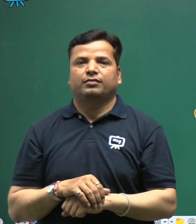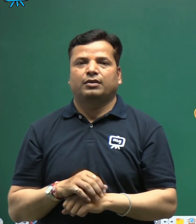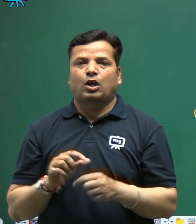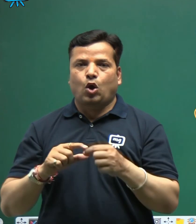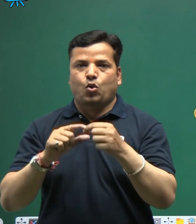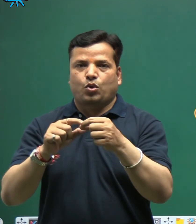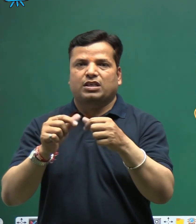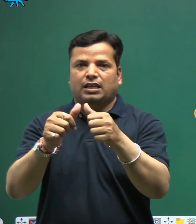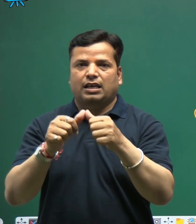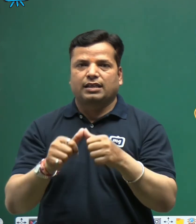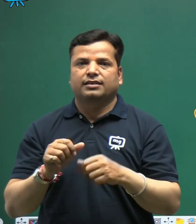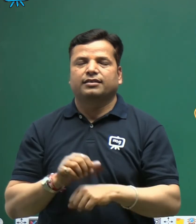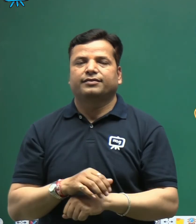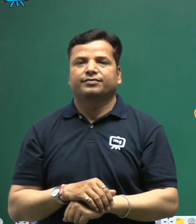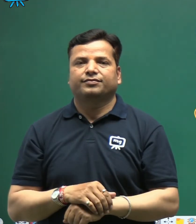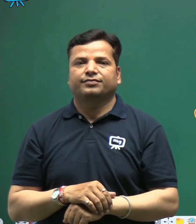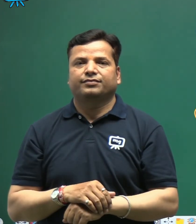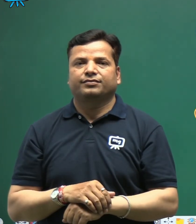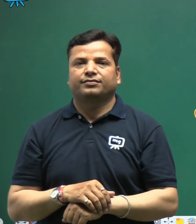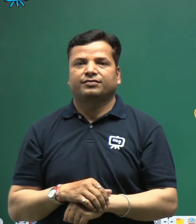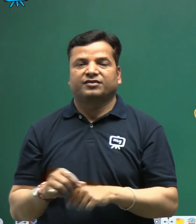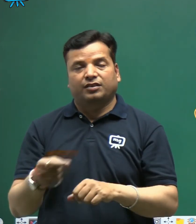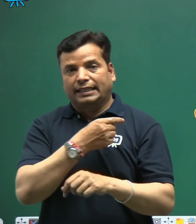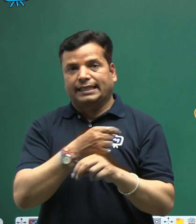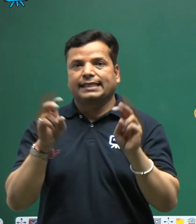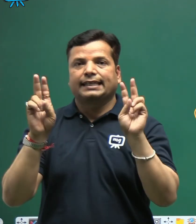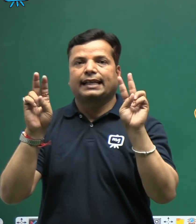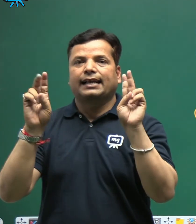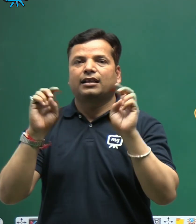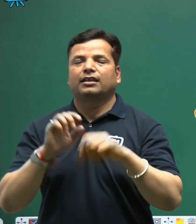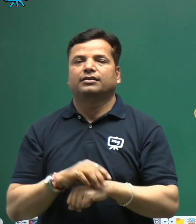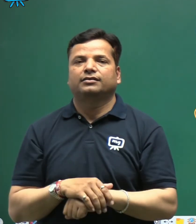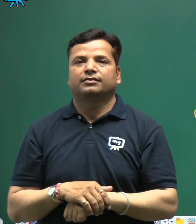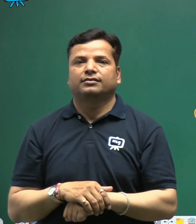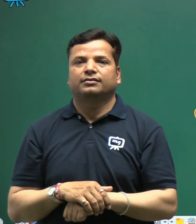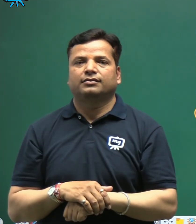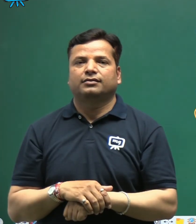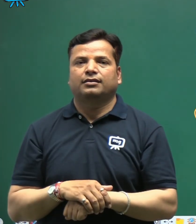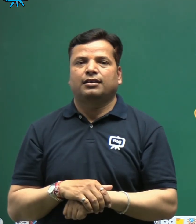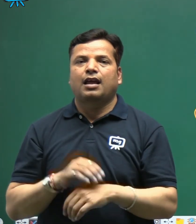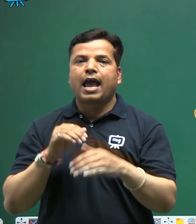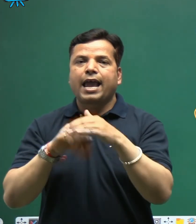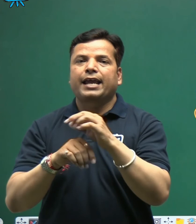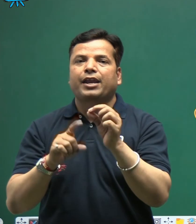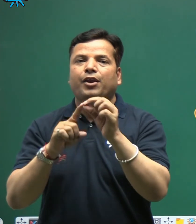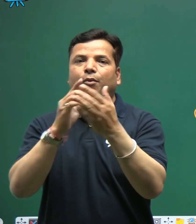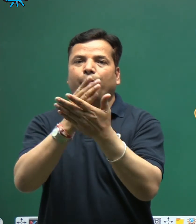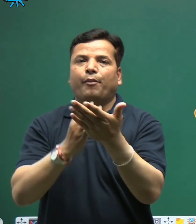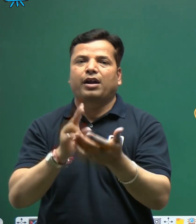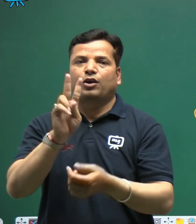question answers of this lesson in part 2.